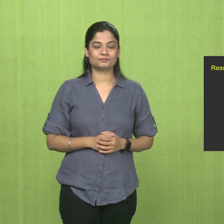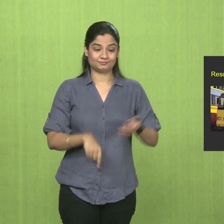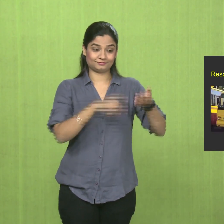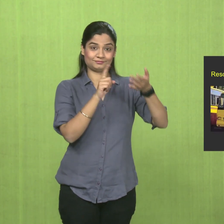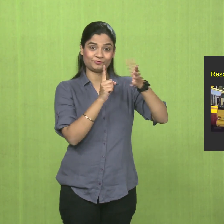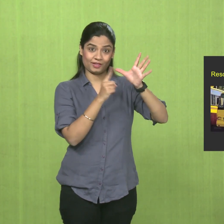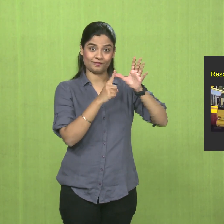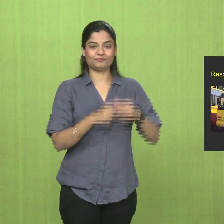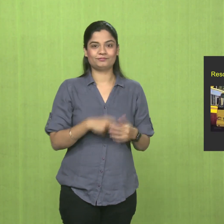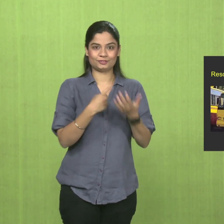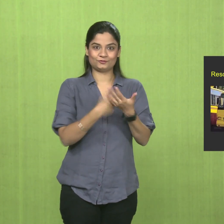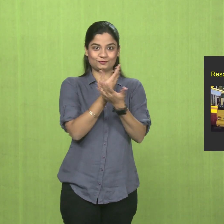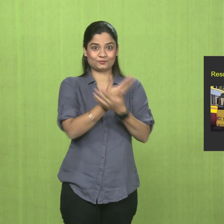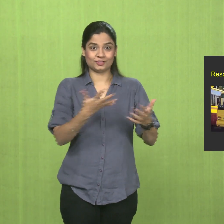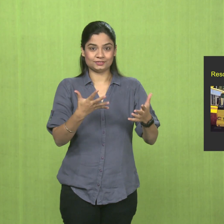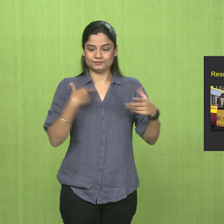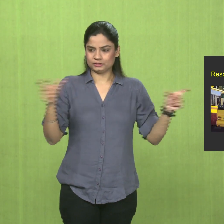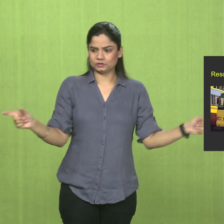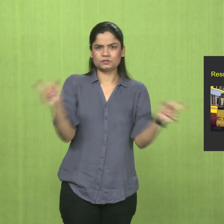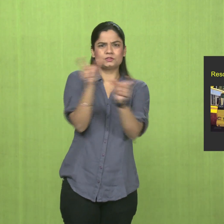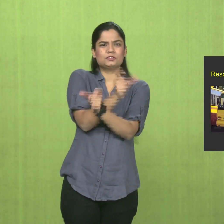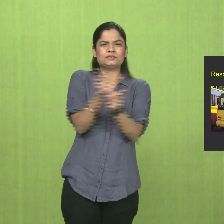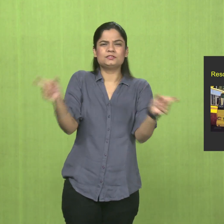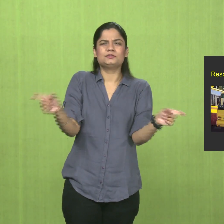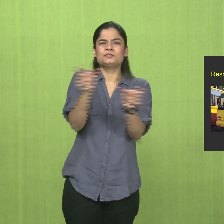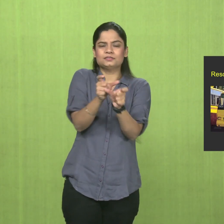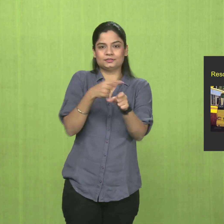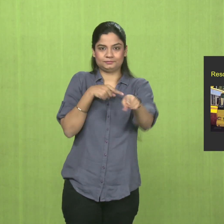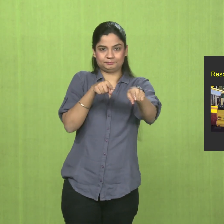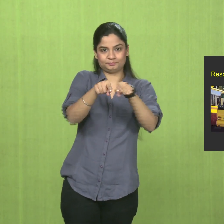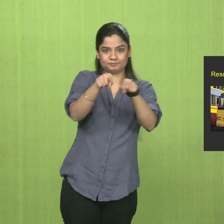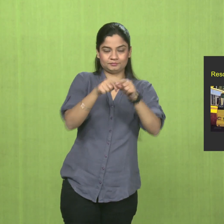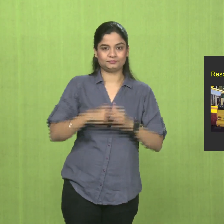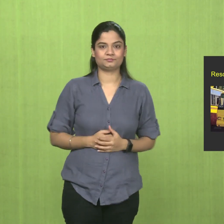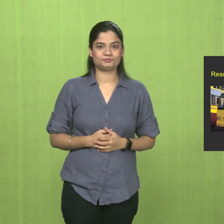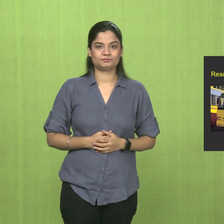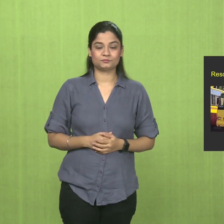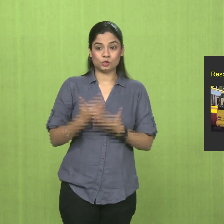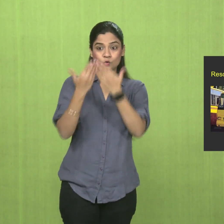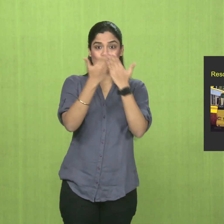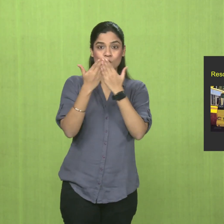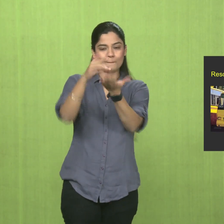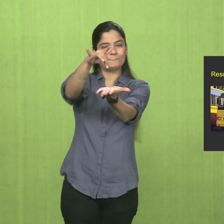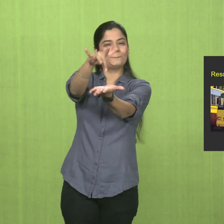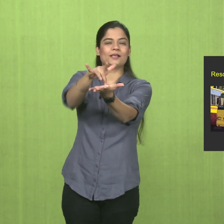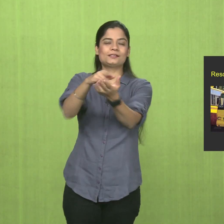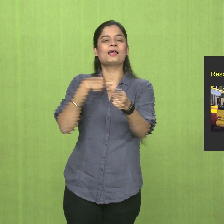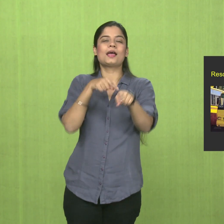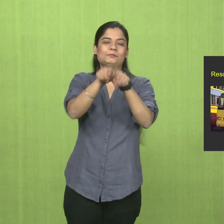alternatively. Fifth characteristics, resource can be substituted. Let me explain how. If there's a